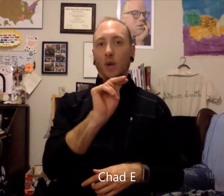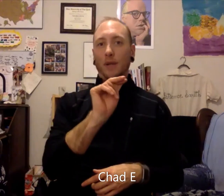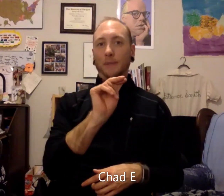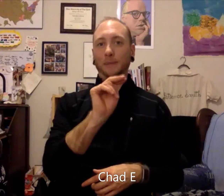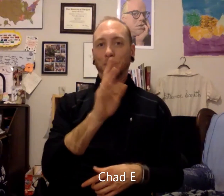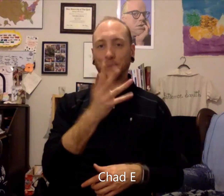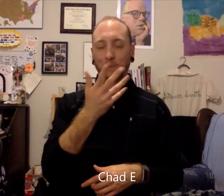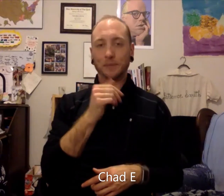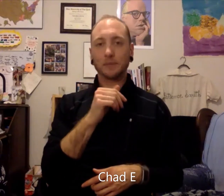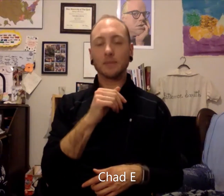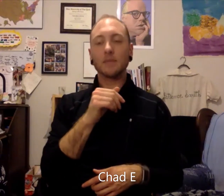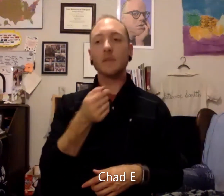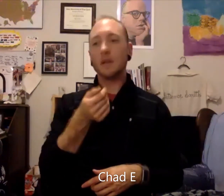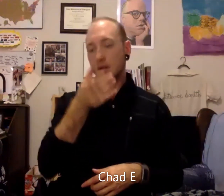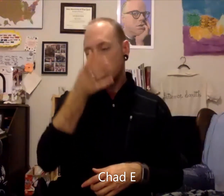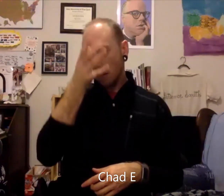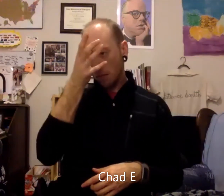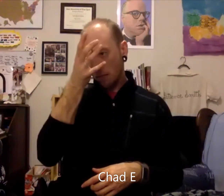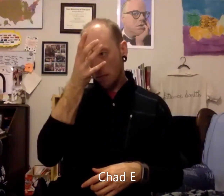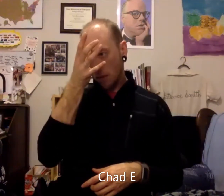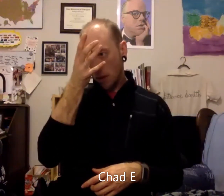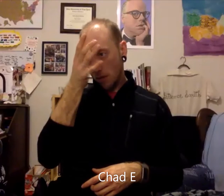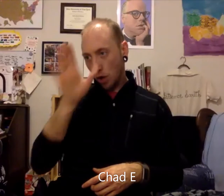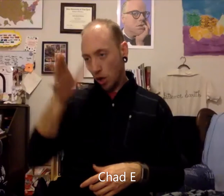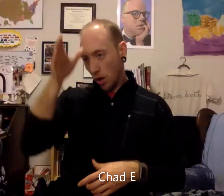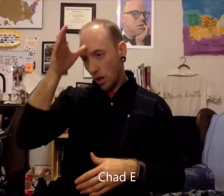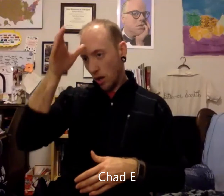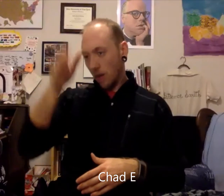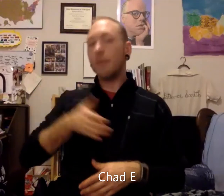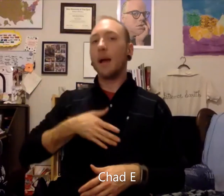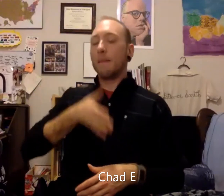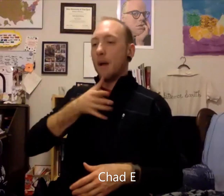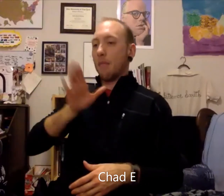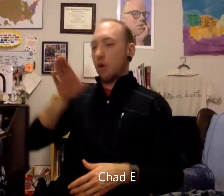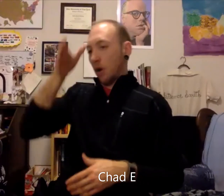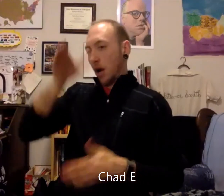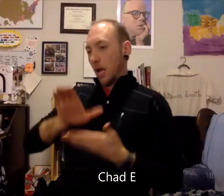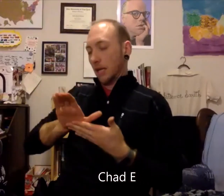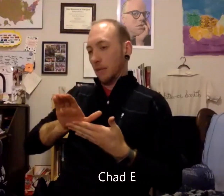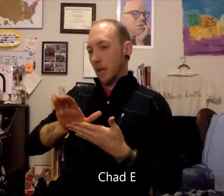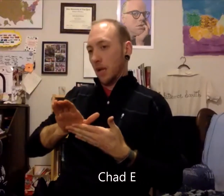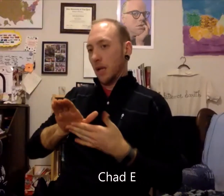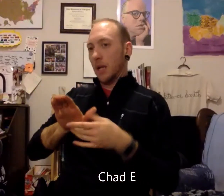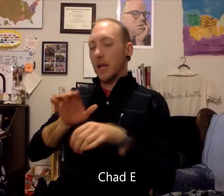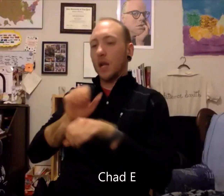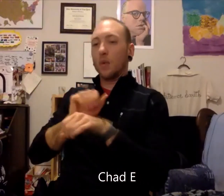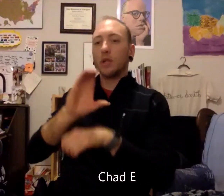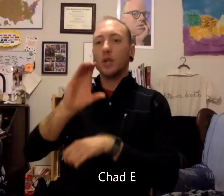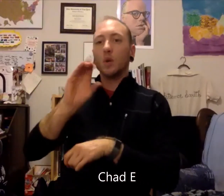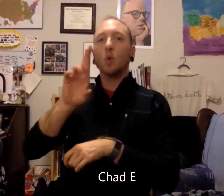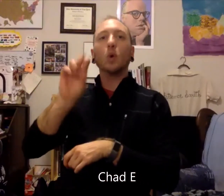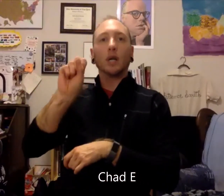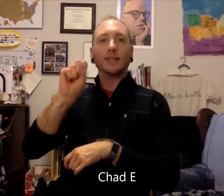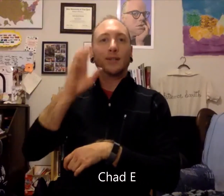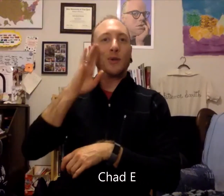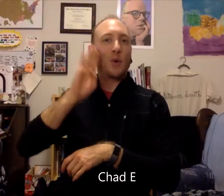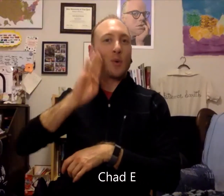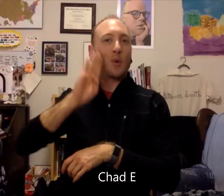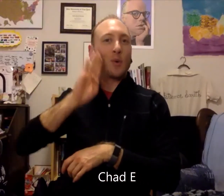My mom's husband, who she remarried, and he worked at Coors, the brewery. So for my 16th birthday, this guy gave me